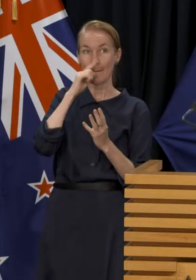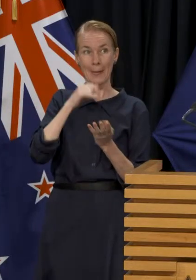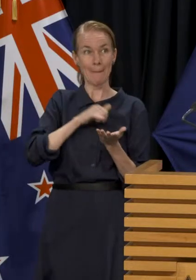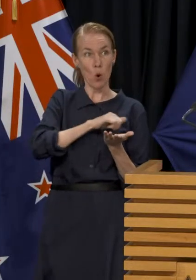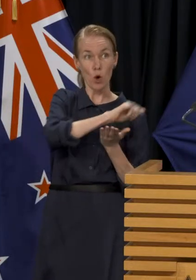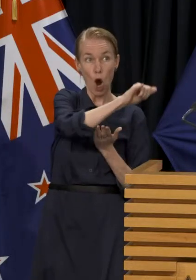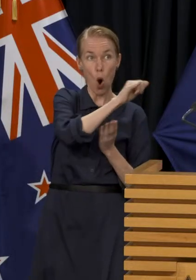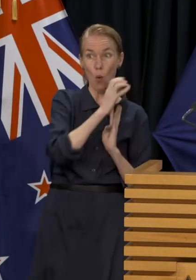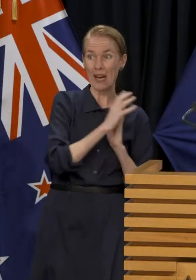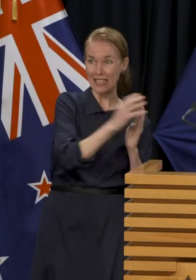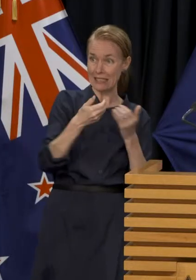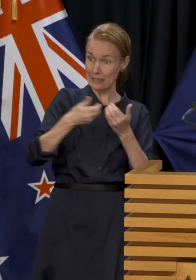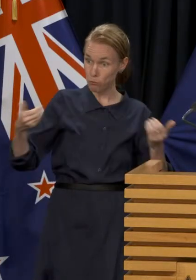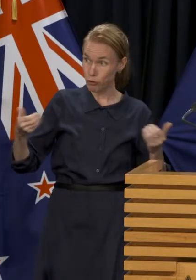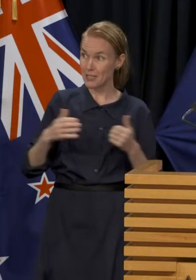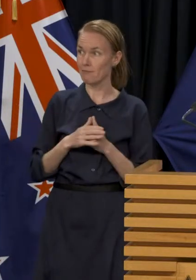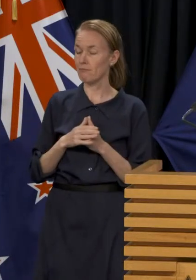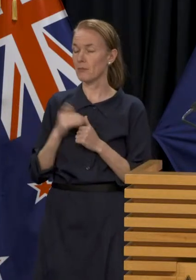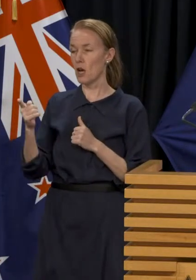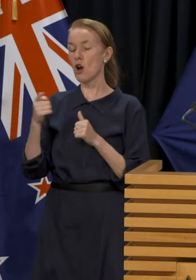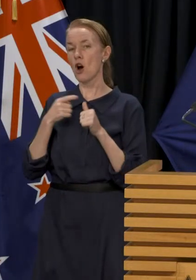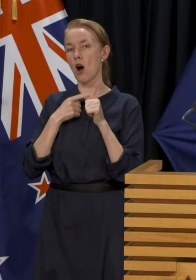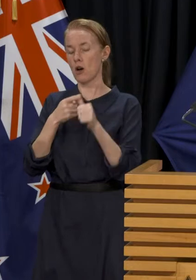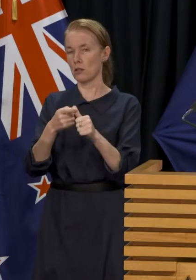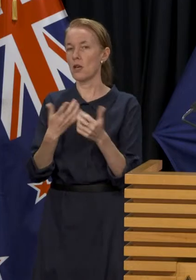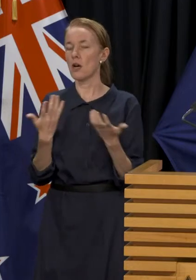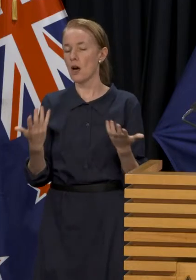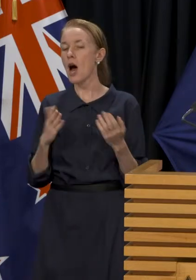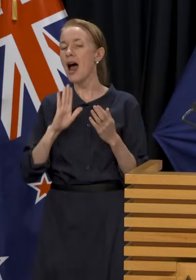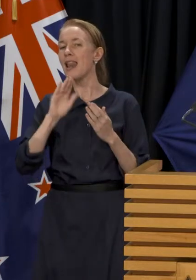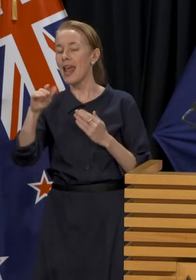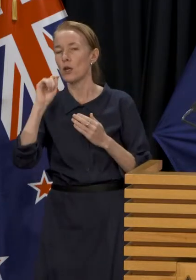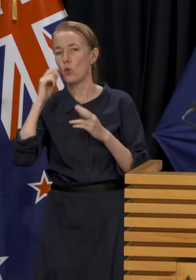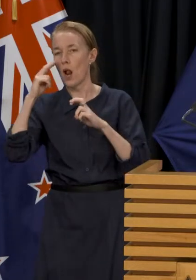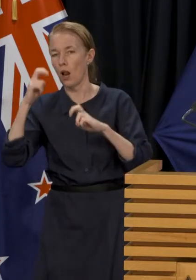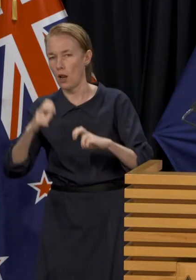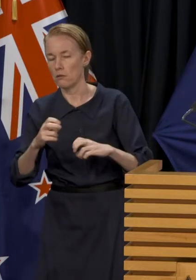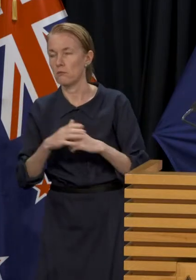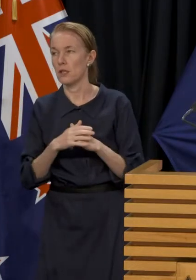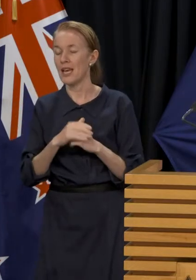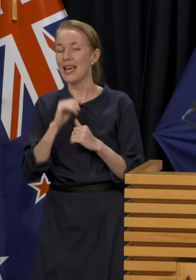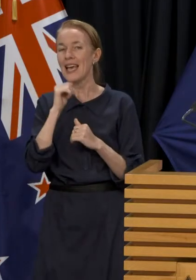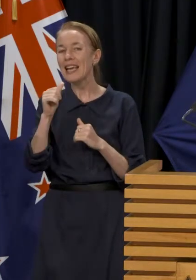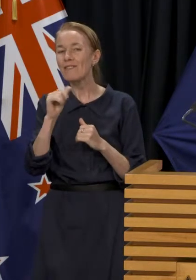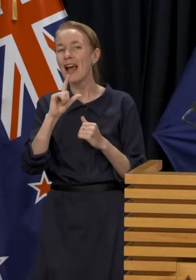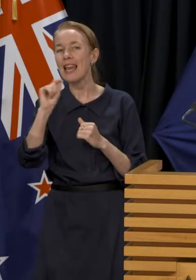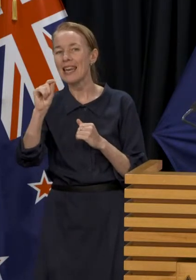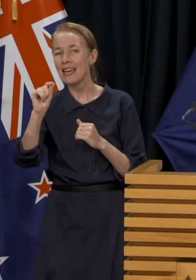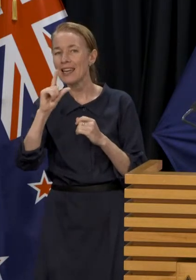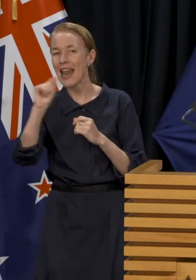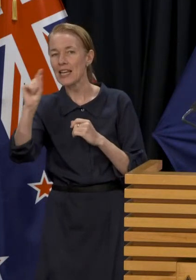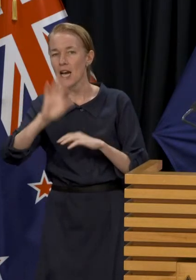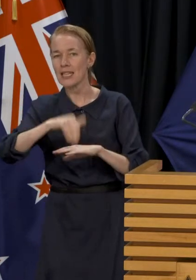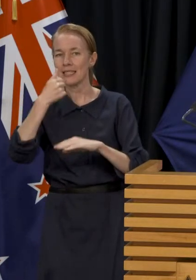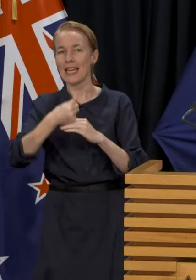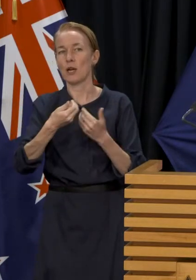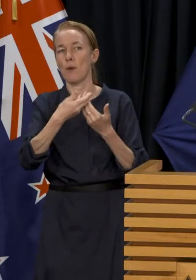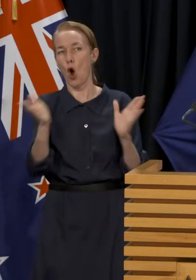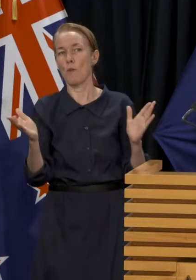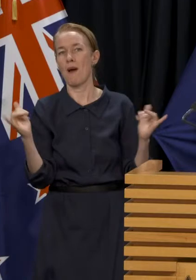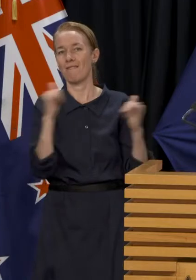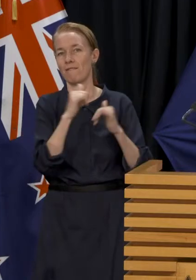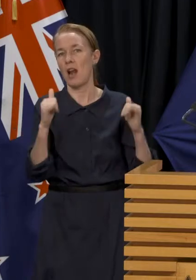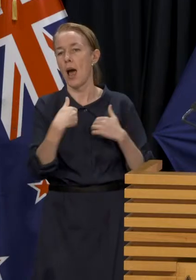at if we have a situation where we have a safe zone travel, for example, and I think there's been some comment on